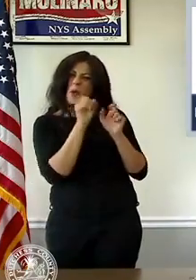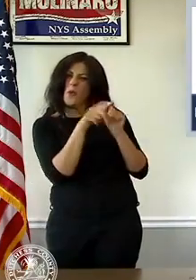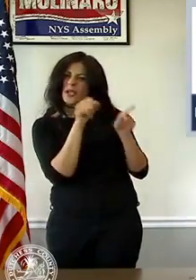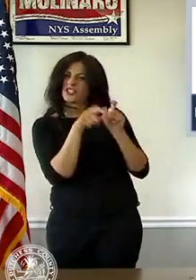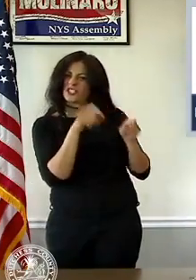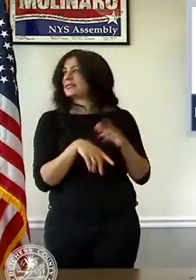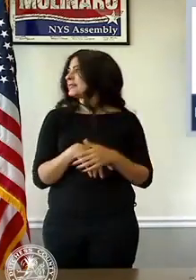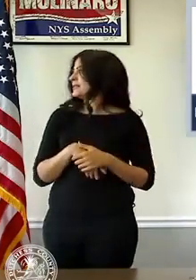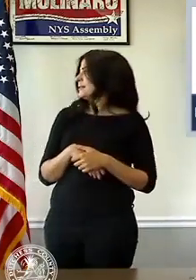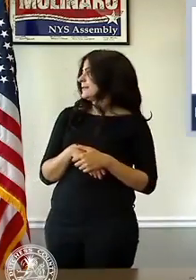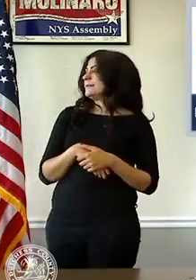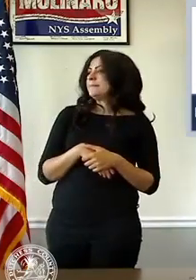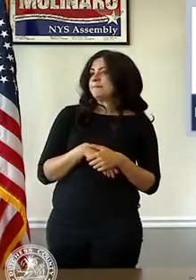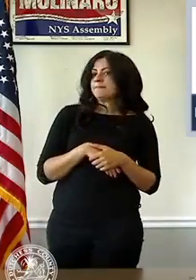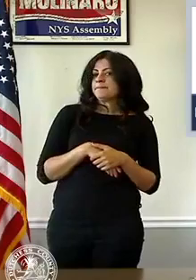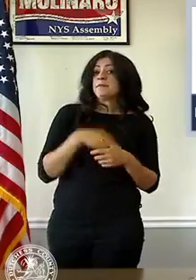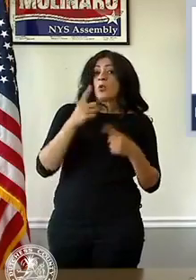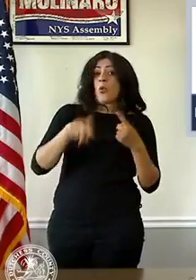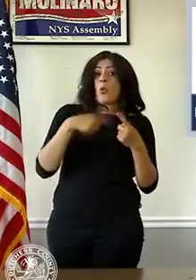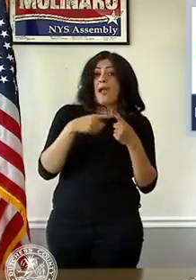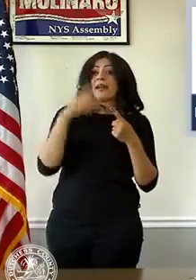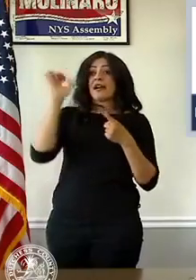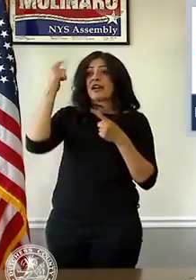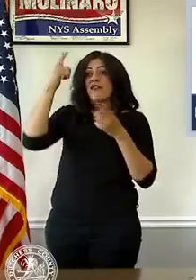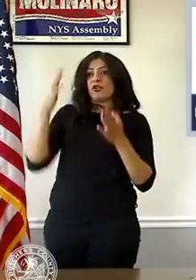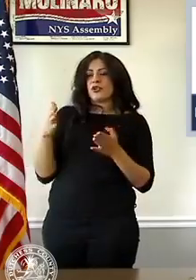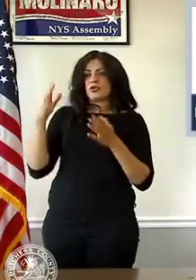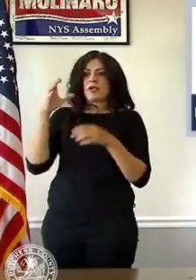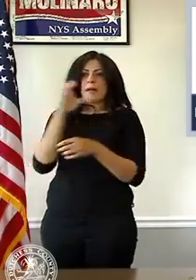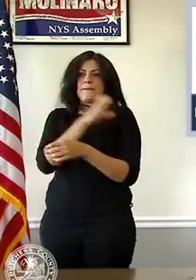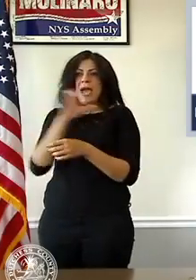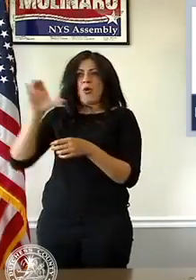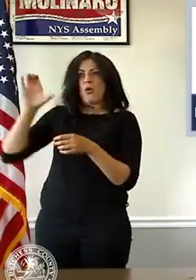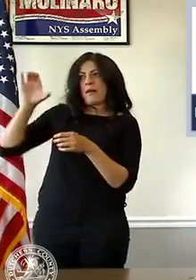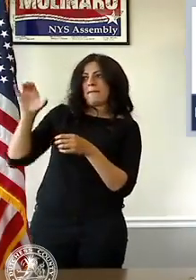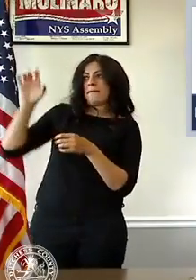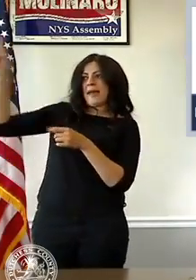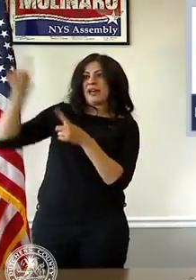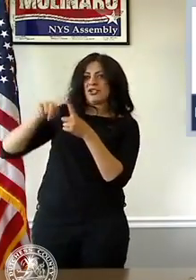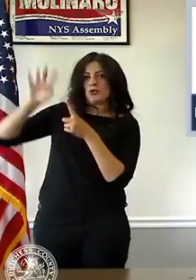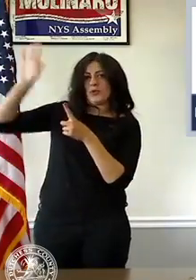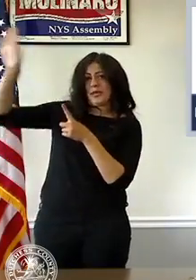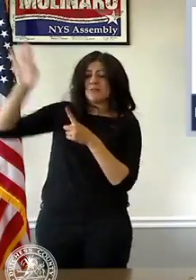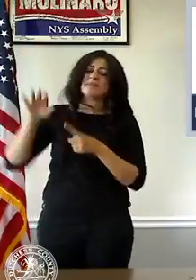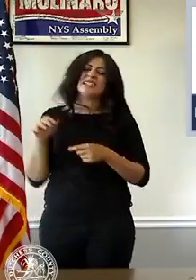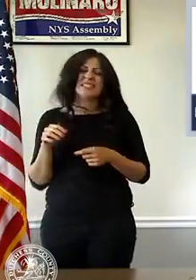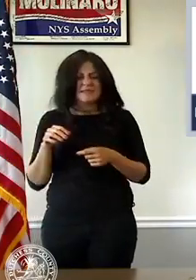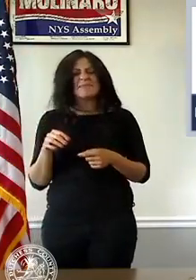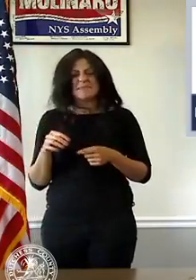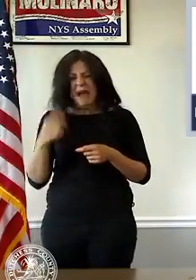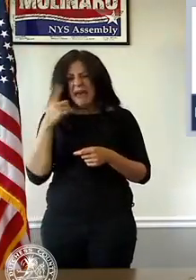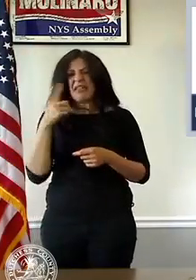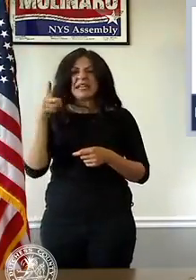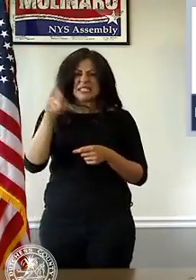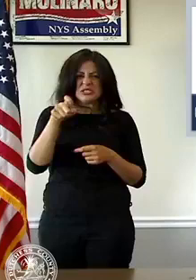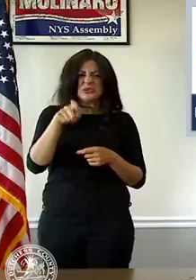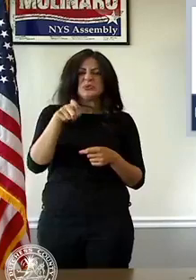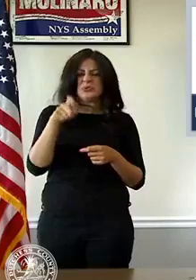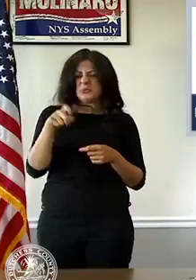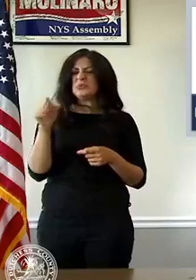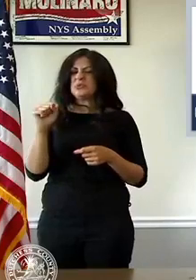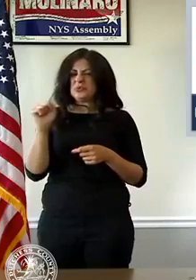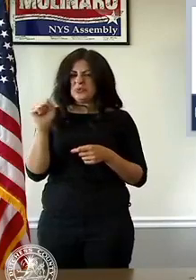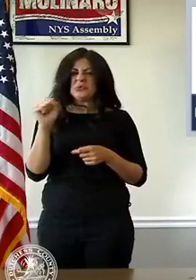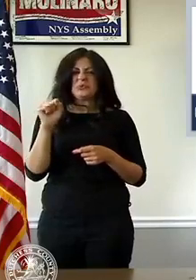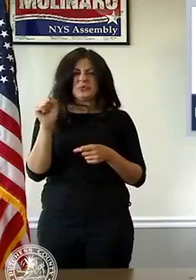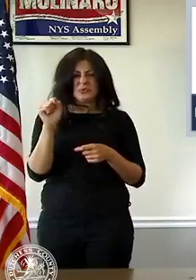questions. When do you think the governor's power will be taken back? Diane, it needs to be. It needs to be. And it's